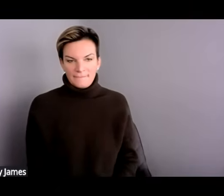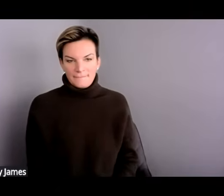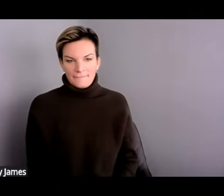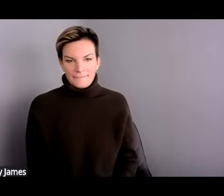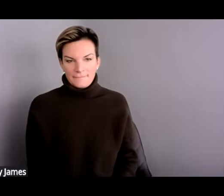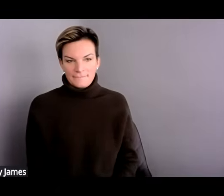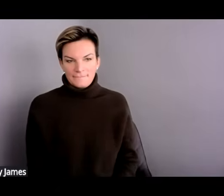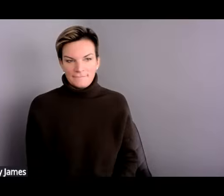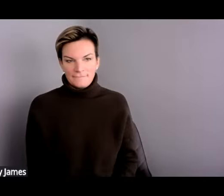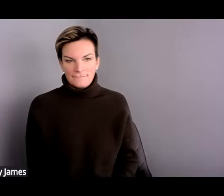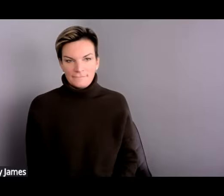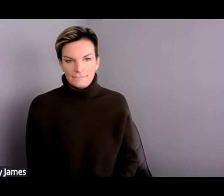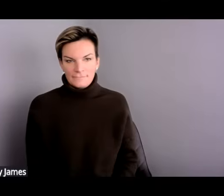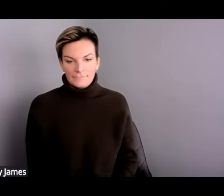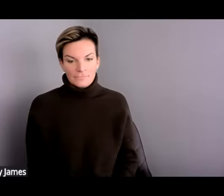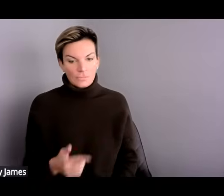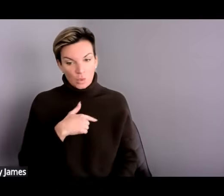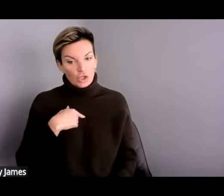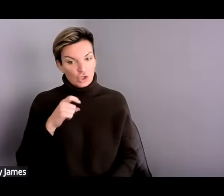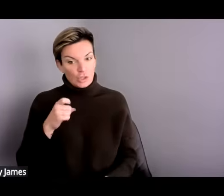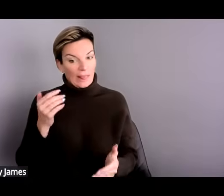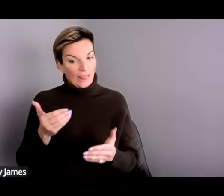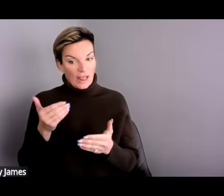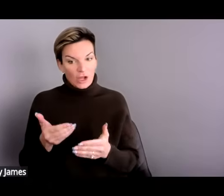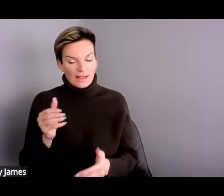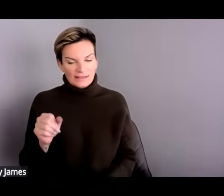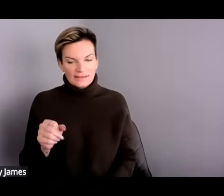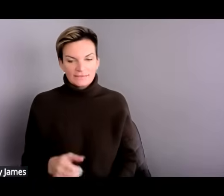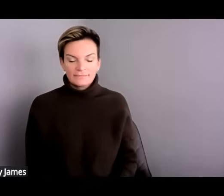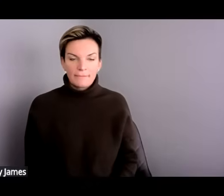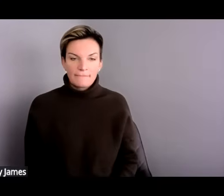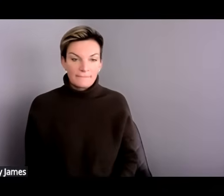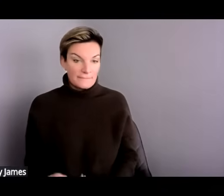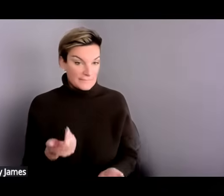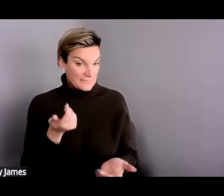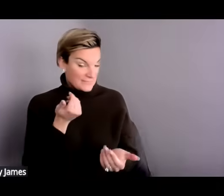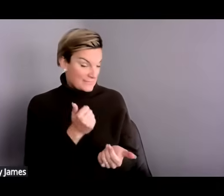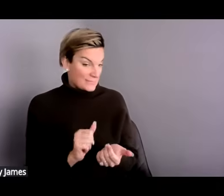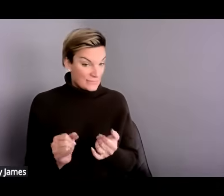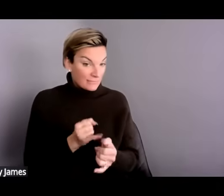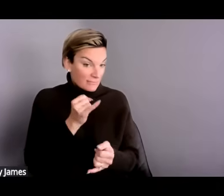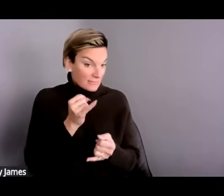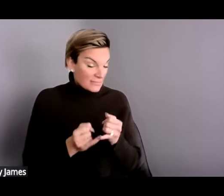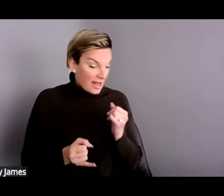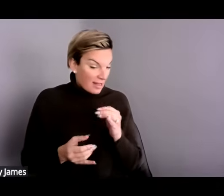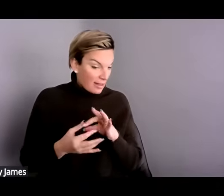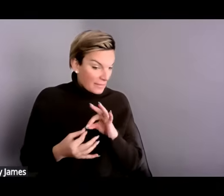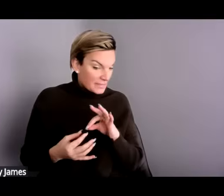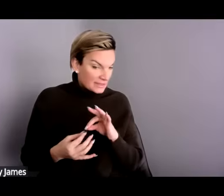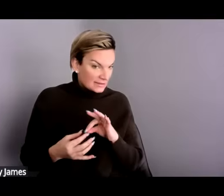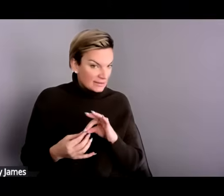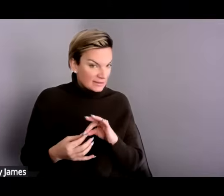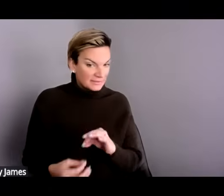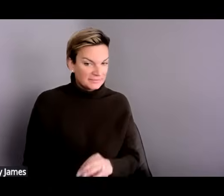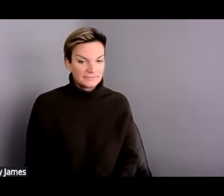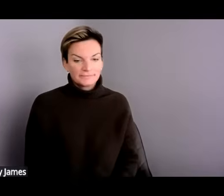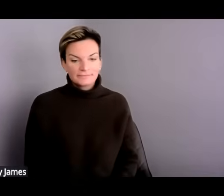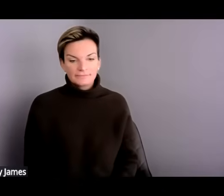We should get there, yes. Any other final comments from the board on this?